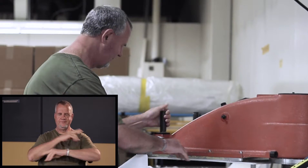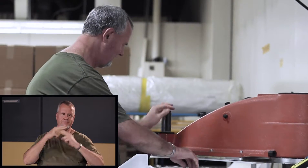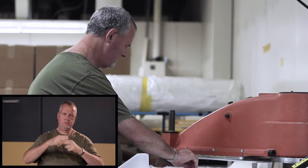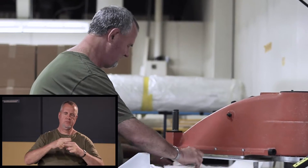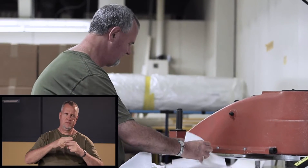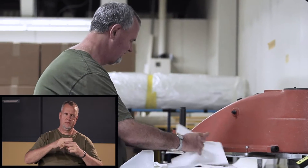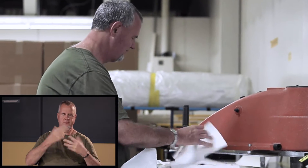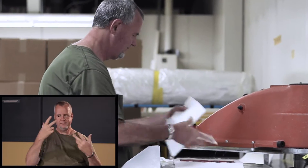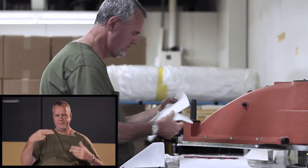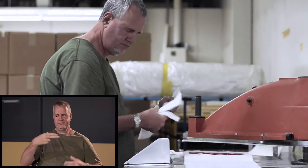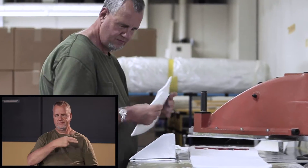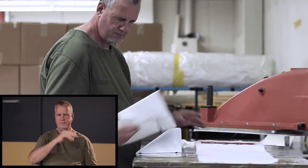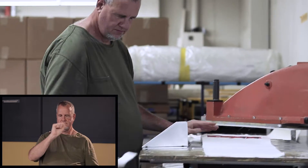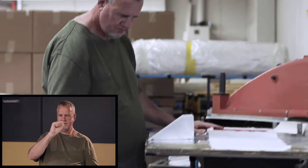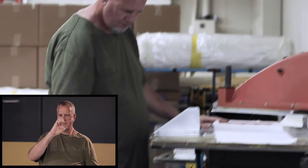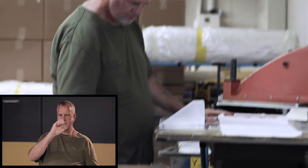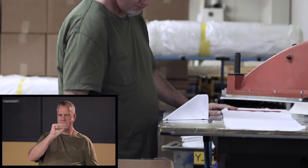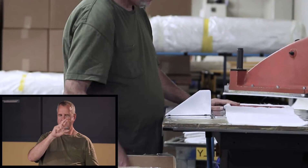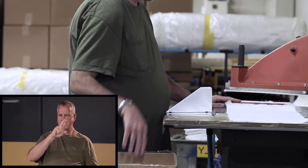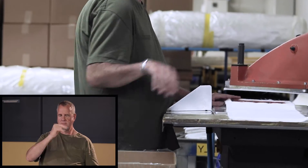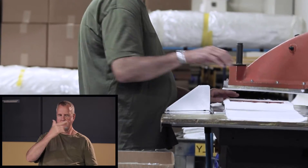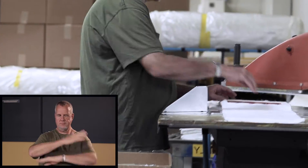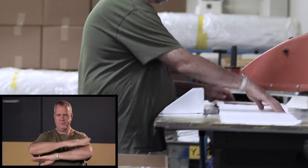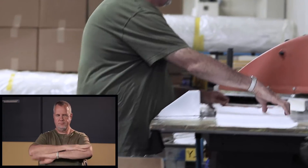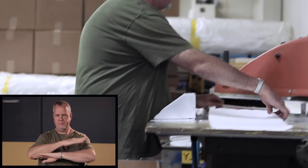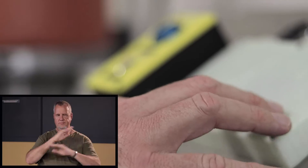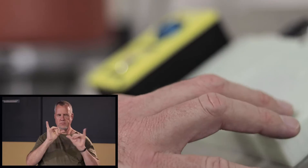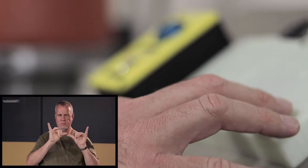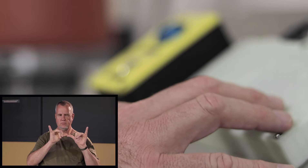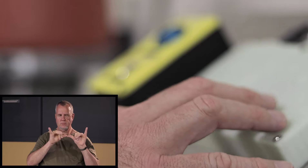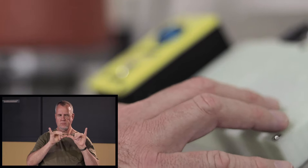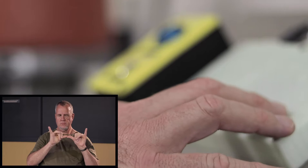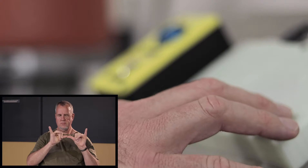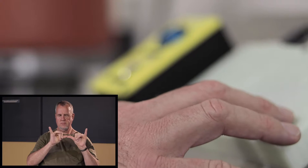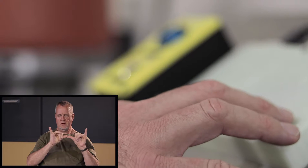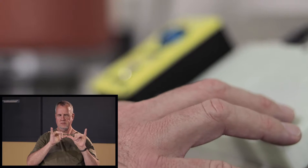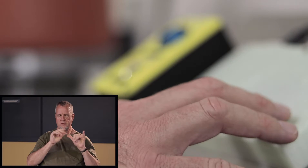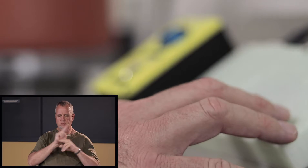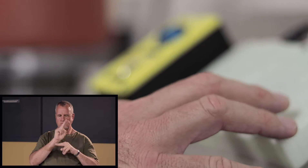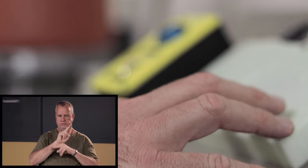So I'll bring the materials to my table, and I use what's called a shearing